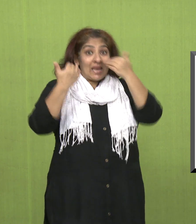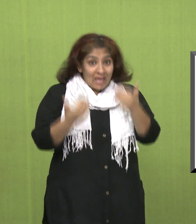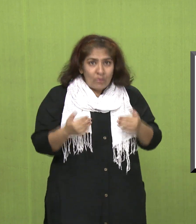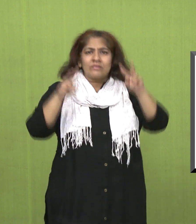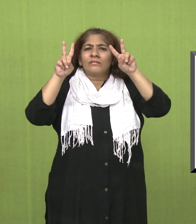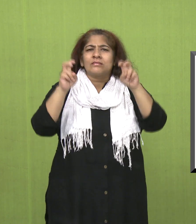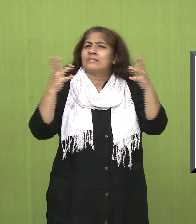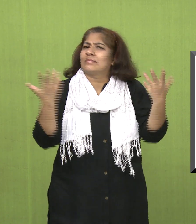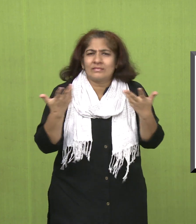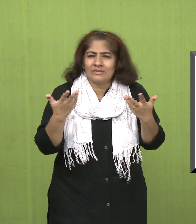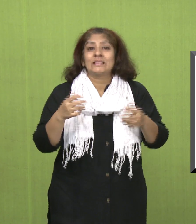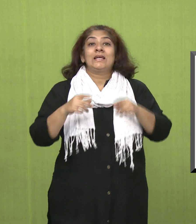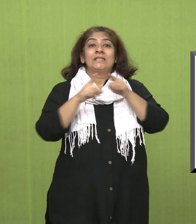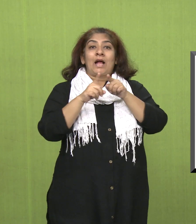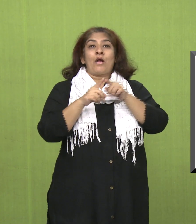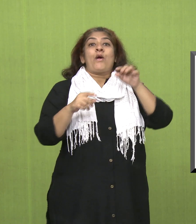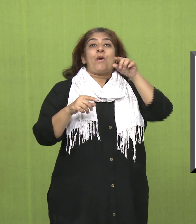profit, benefits of the company.